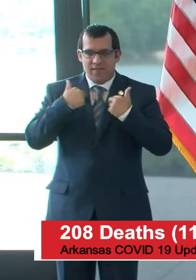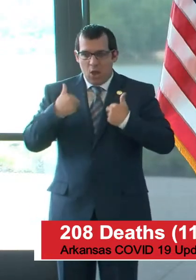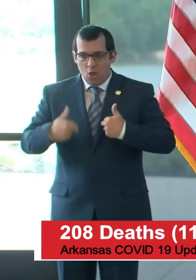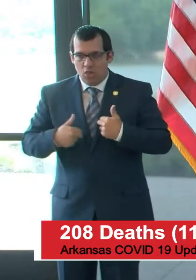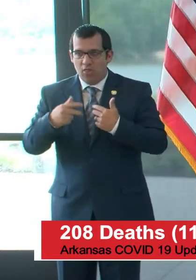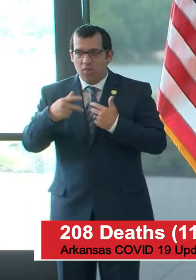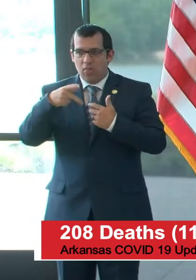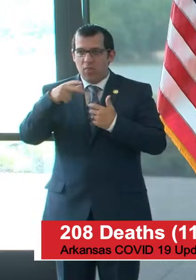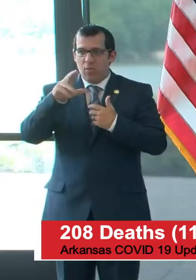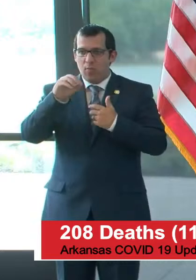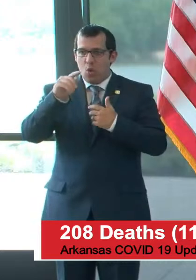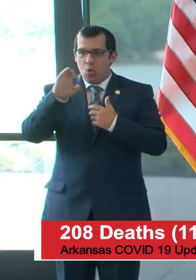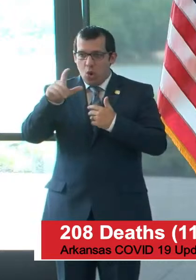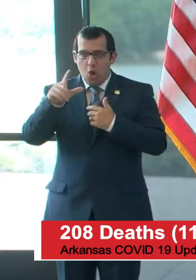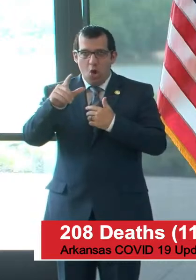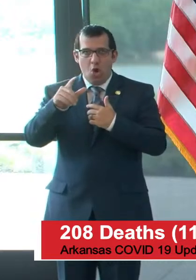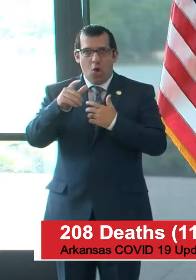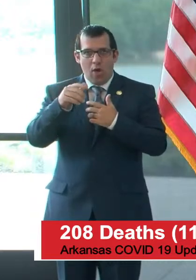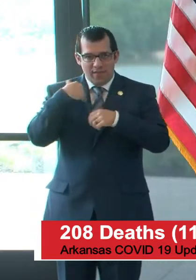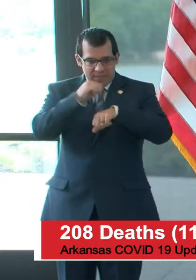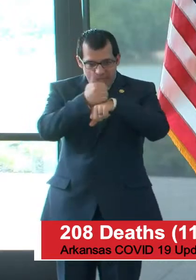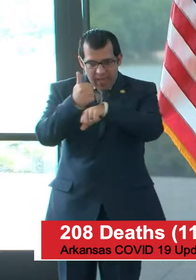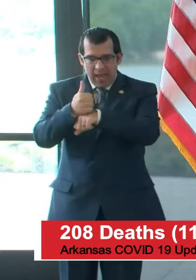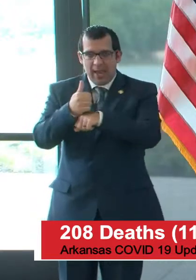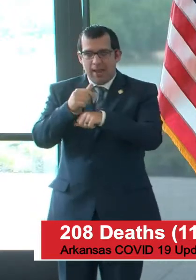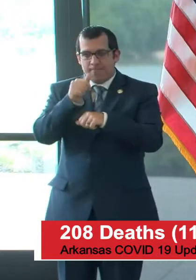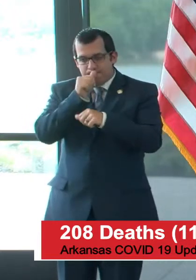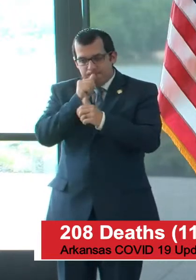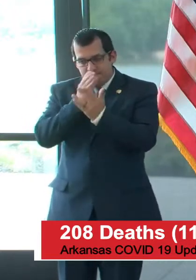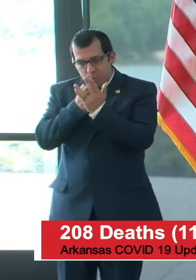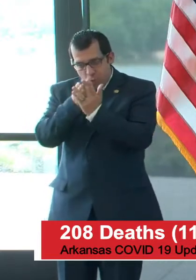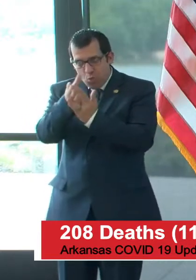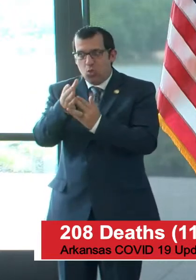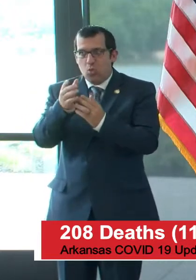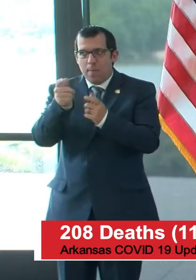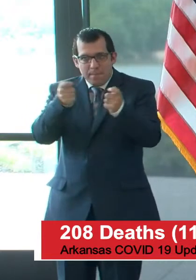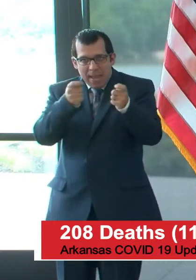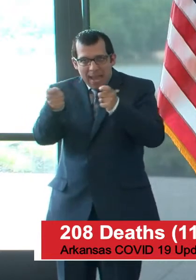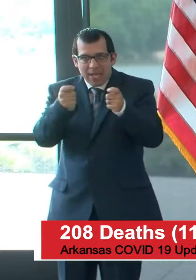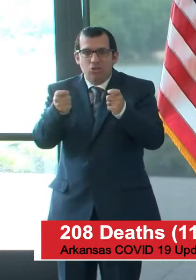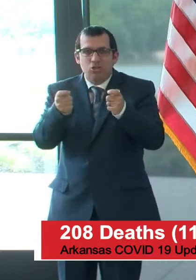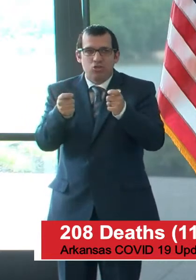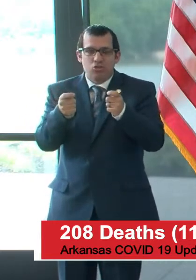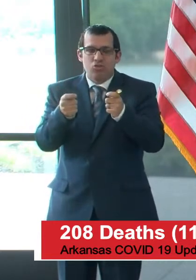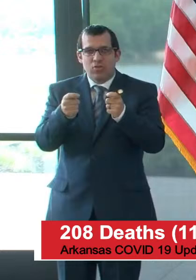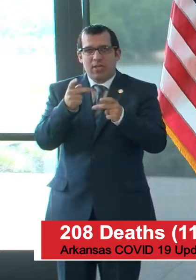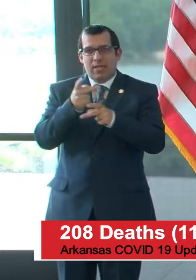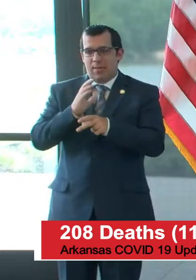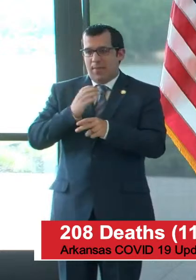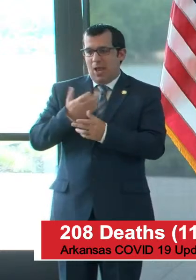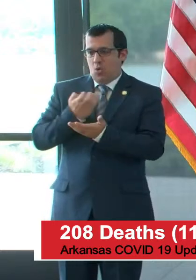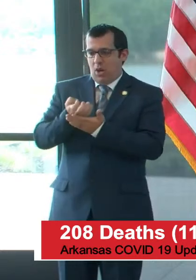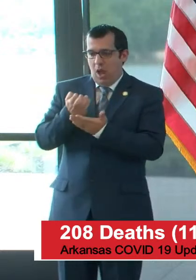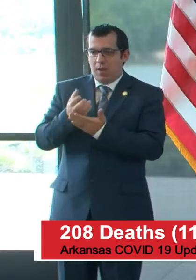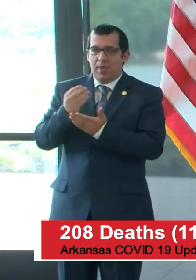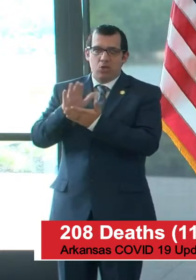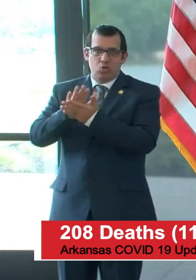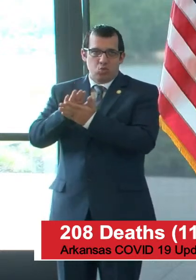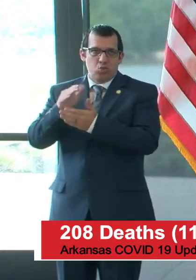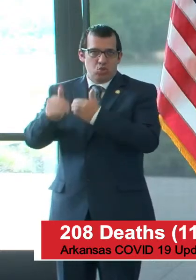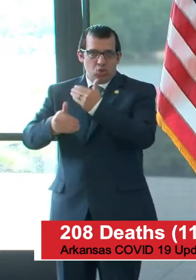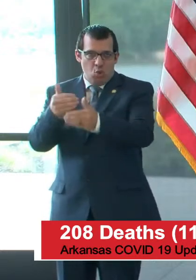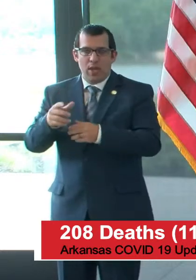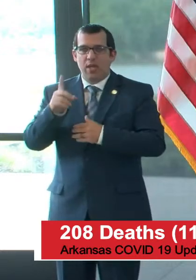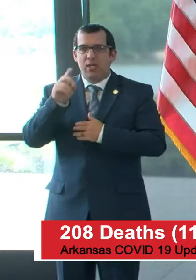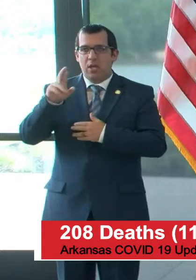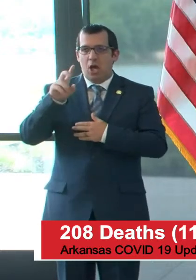in place, plow through it, and to manage it, and also keep our economy and our schools going.